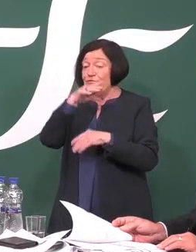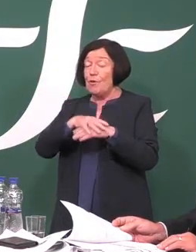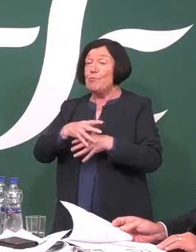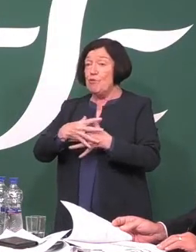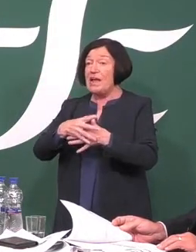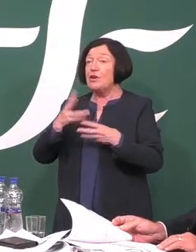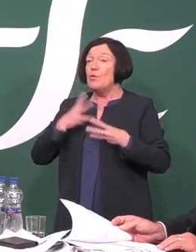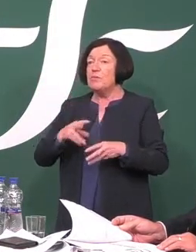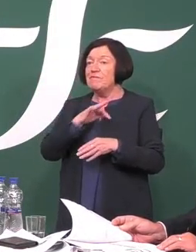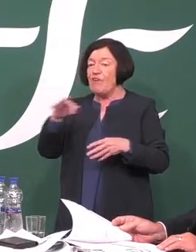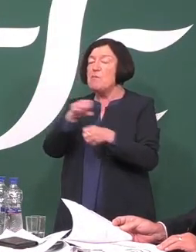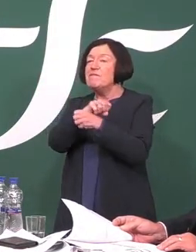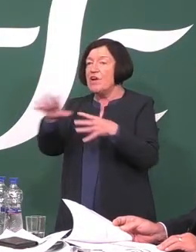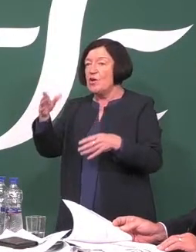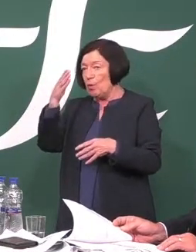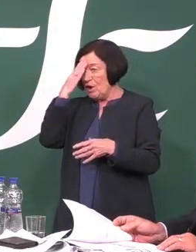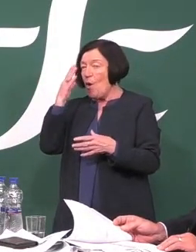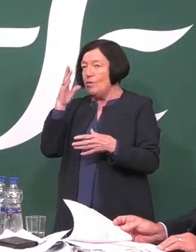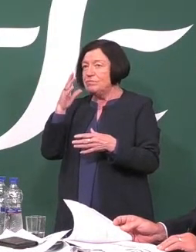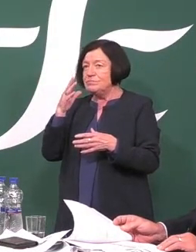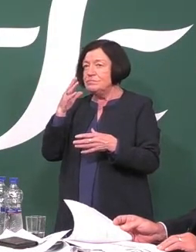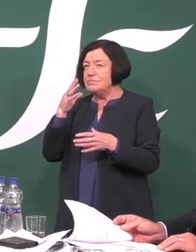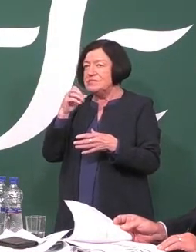circumstance, from a virus that we know can cause harm.